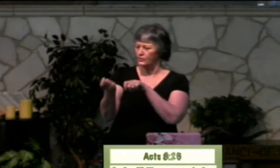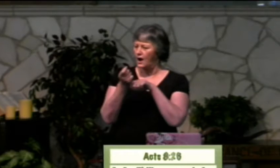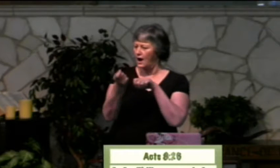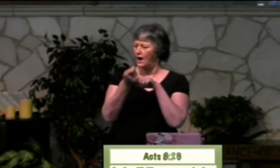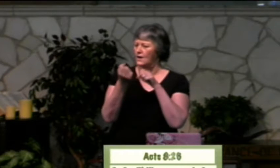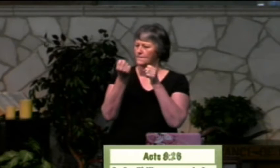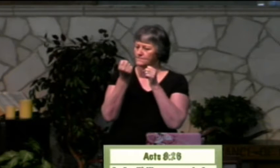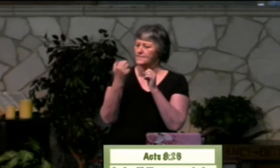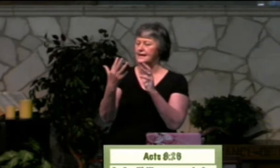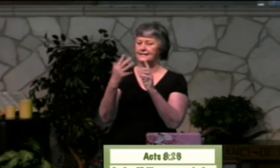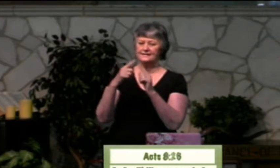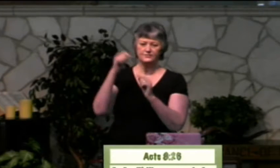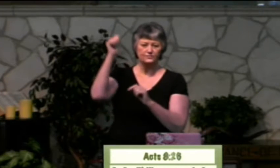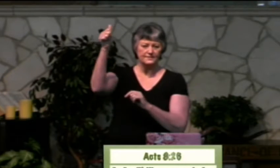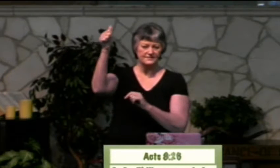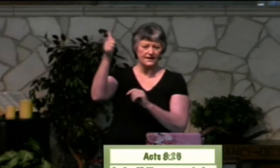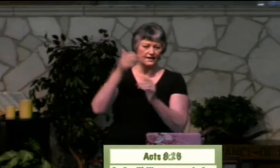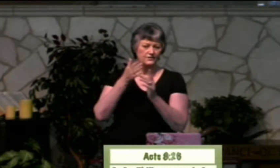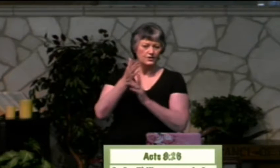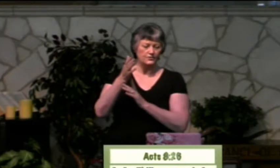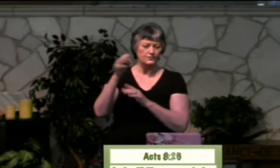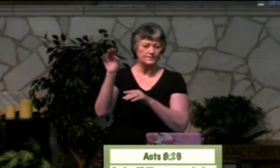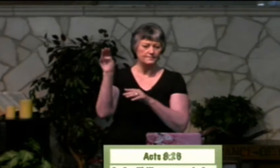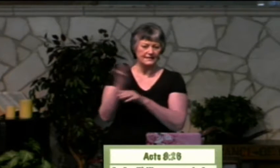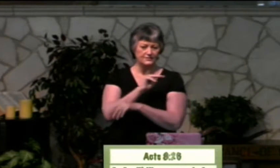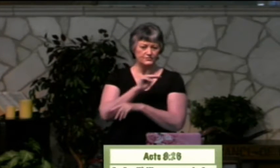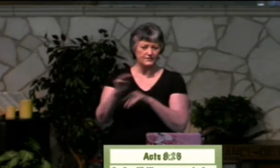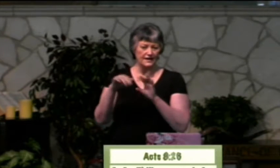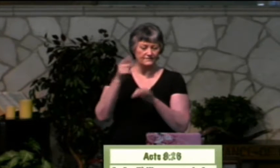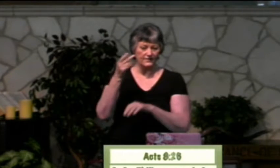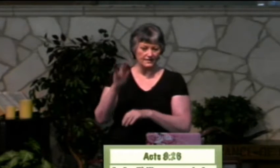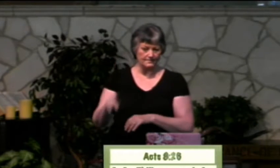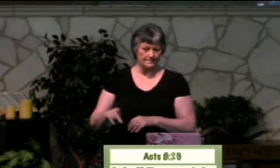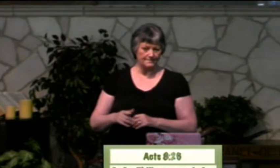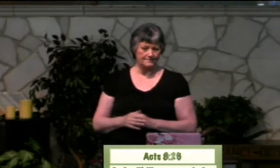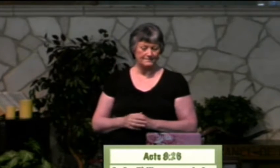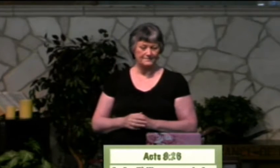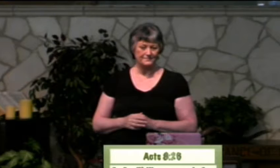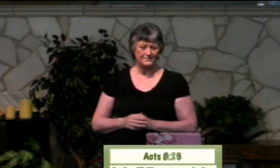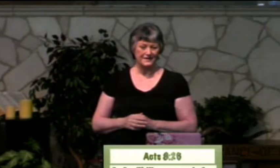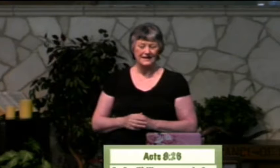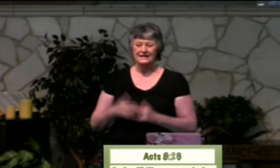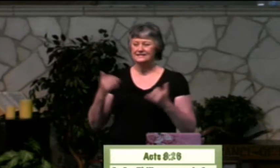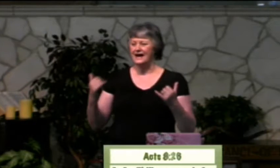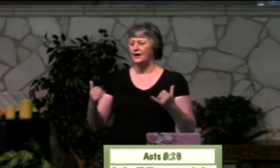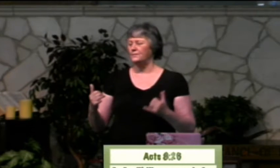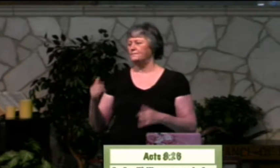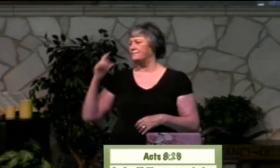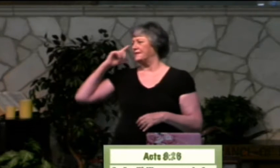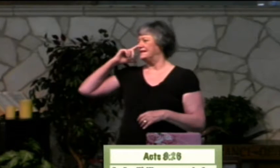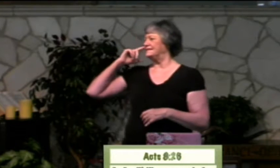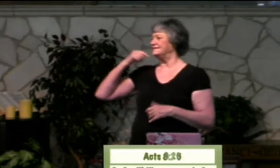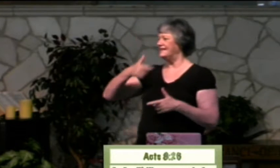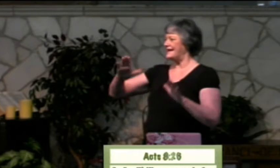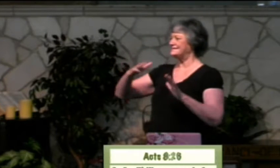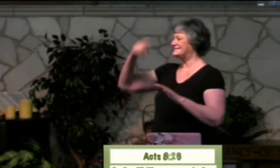draw many to himself through the ministry of Philip. Now, let's